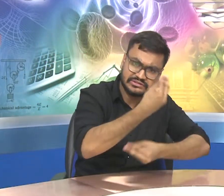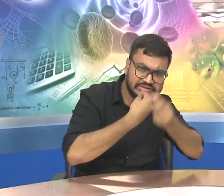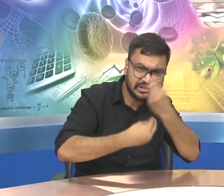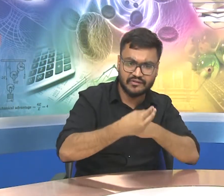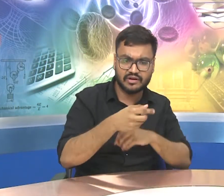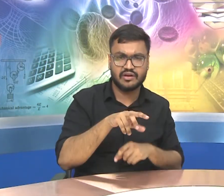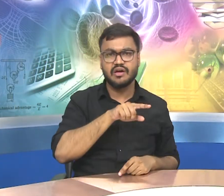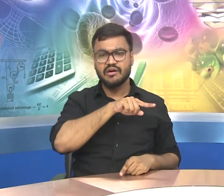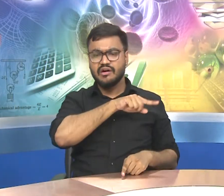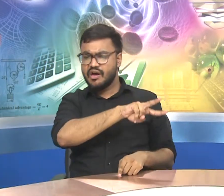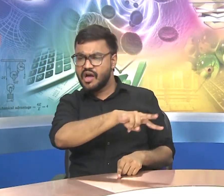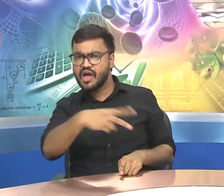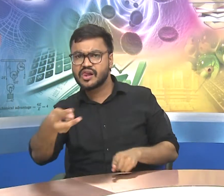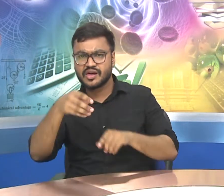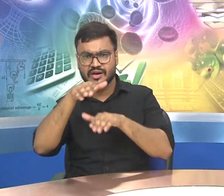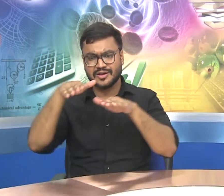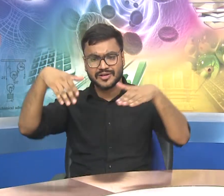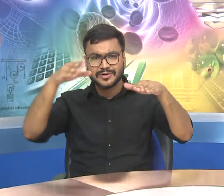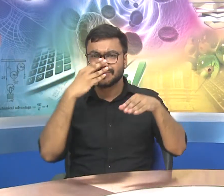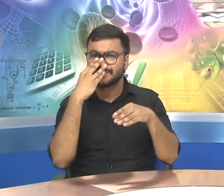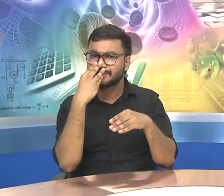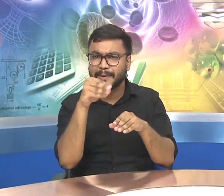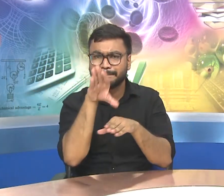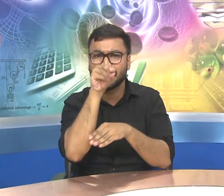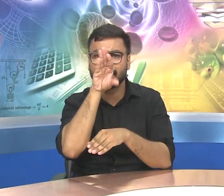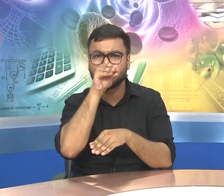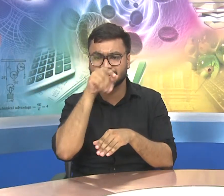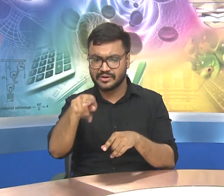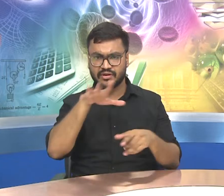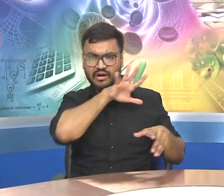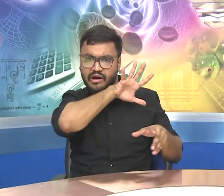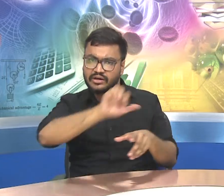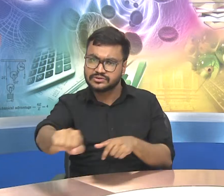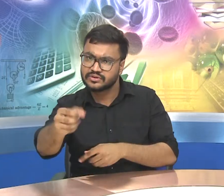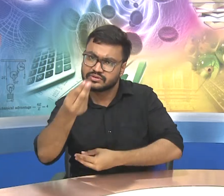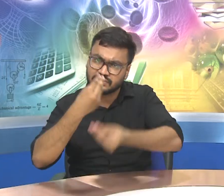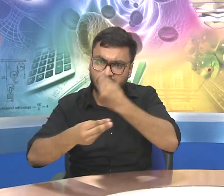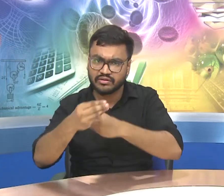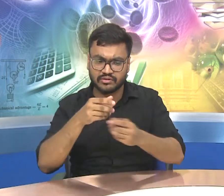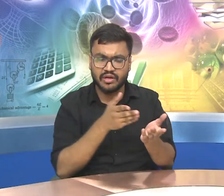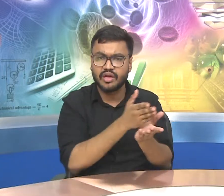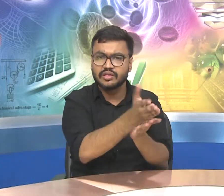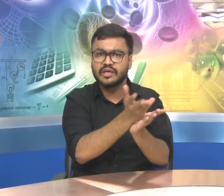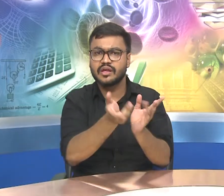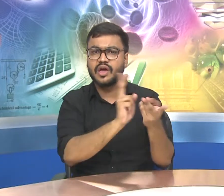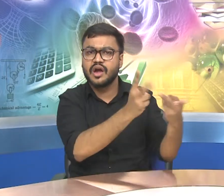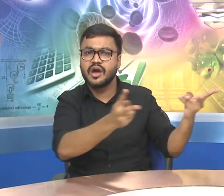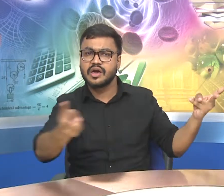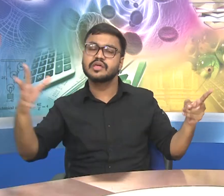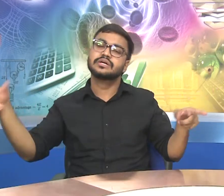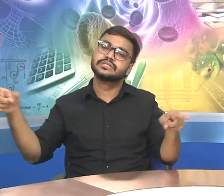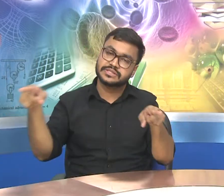Thus, food web is a network interconnected food chains existing in